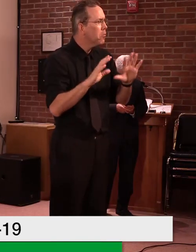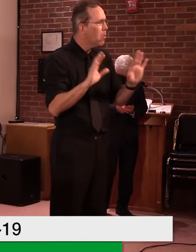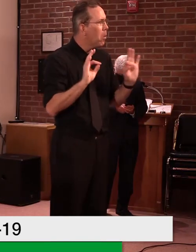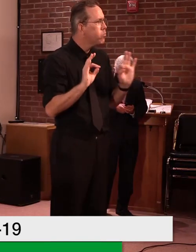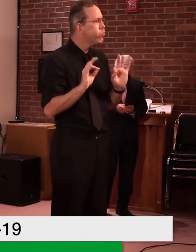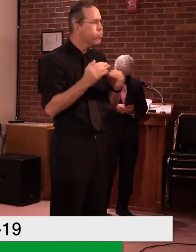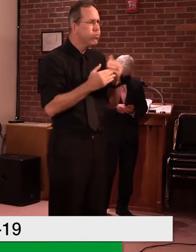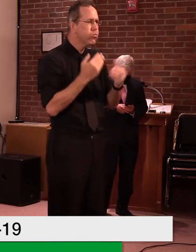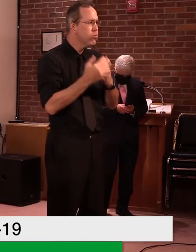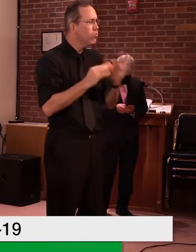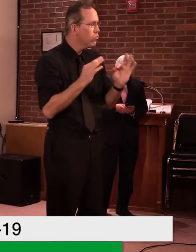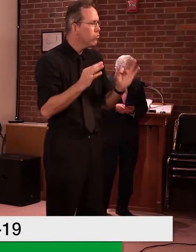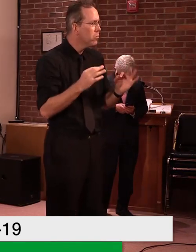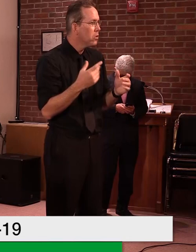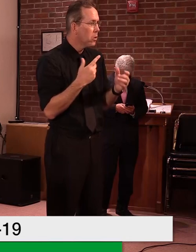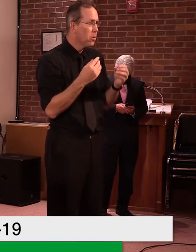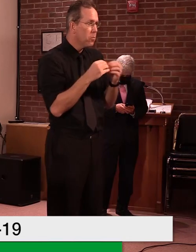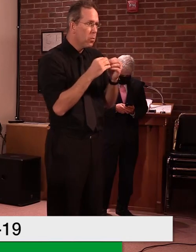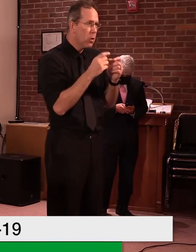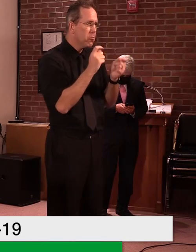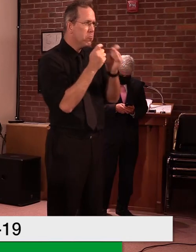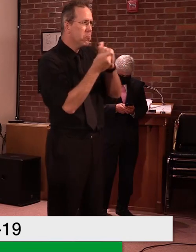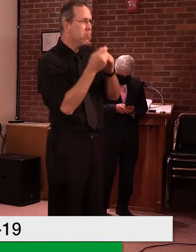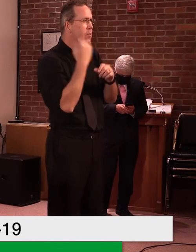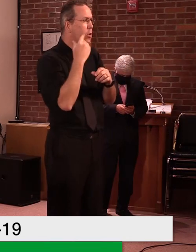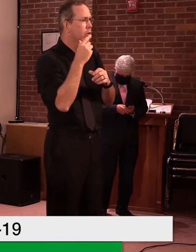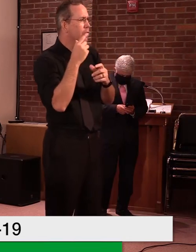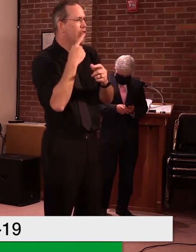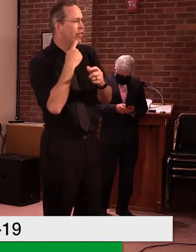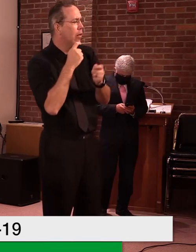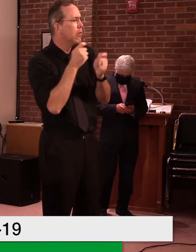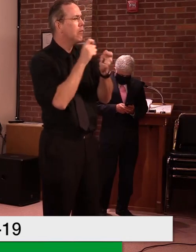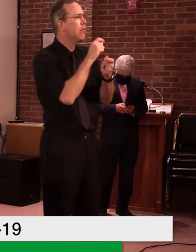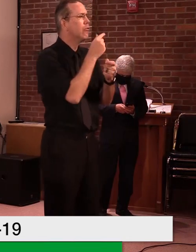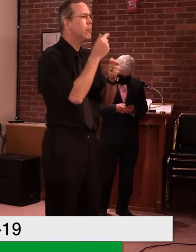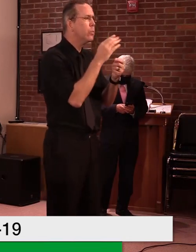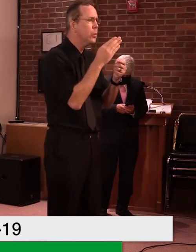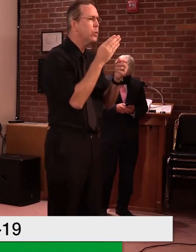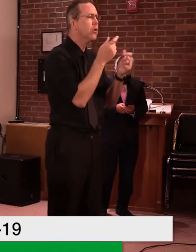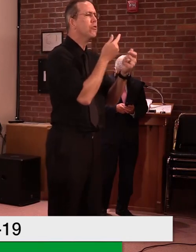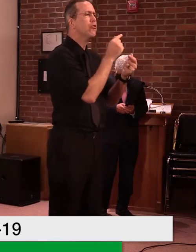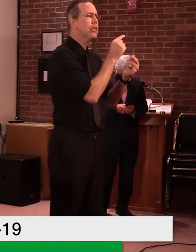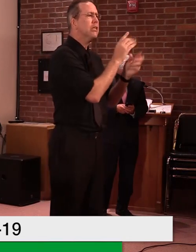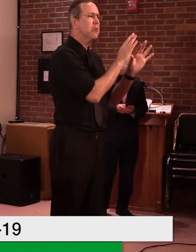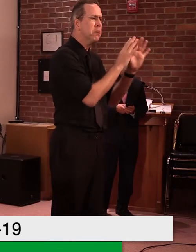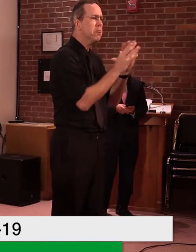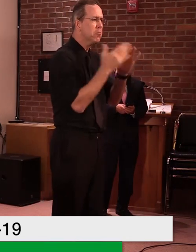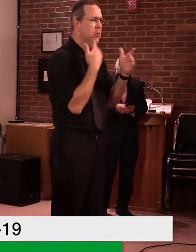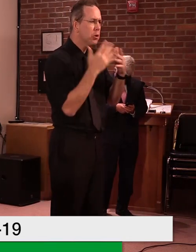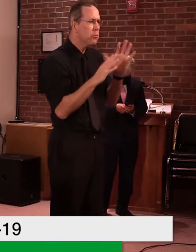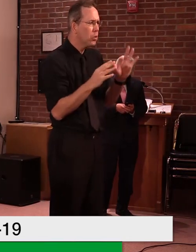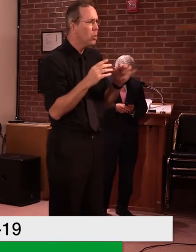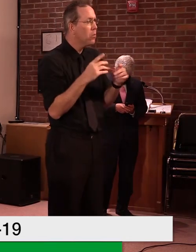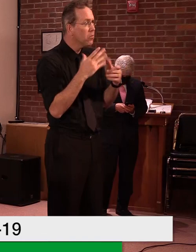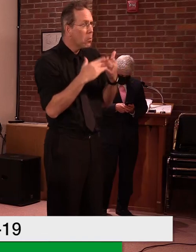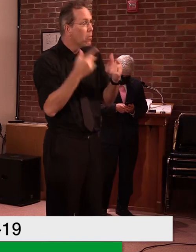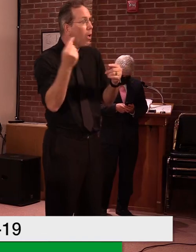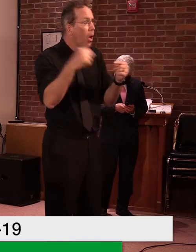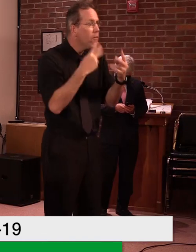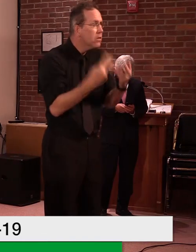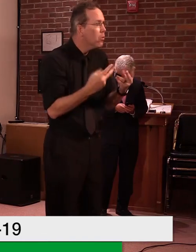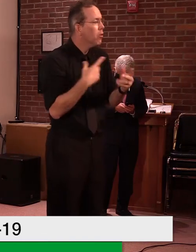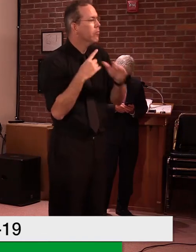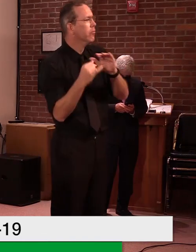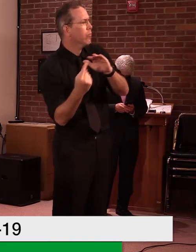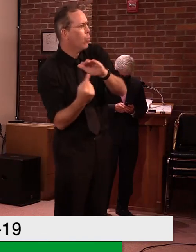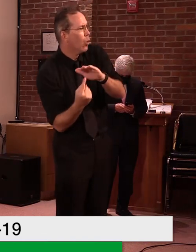modeling showed that we were actually expanding the area and that we could have more people coming into the state. But what we saw, again, throughout